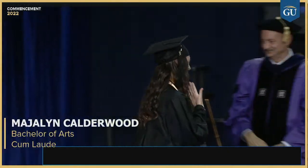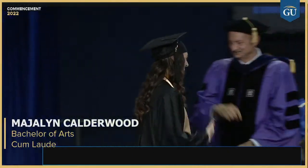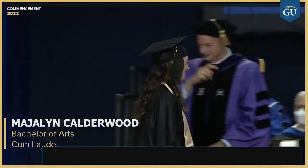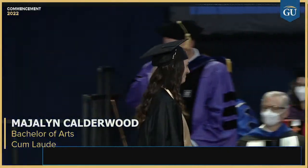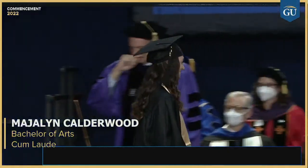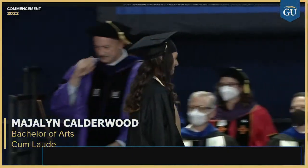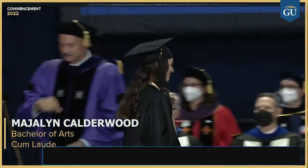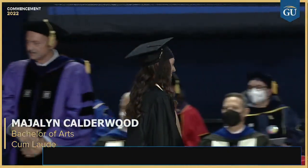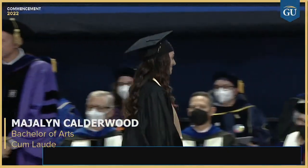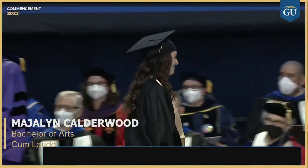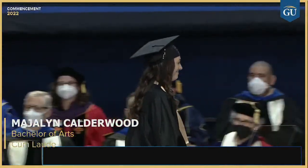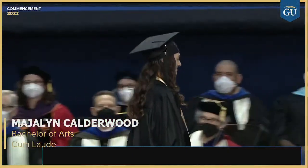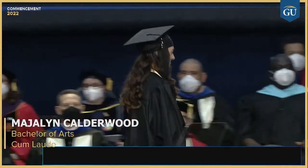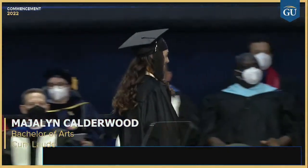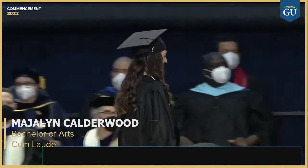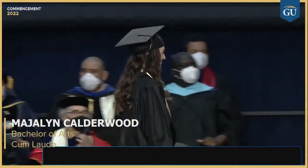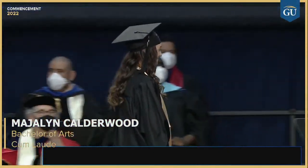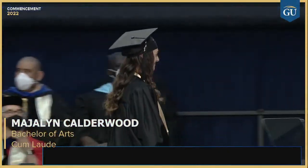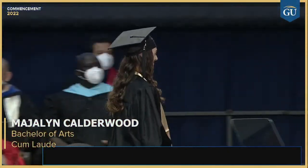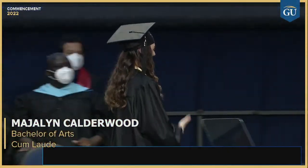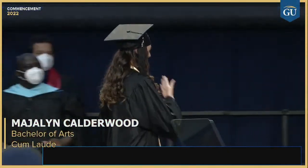Bachelor of Arts, cum laude.